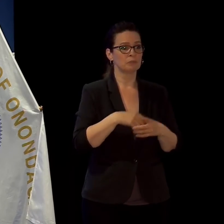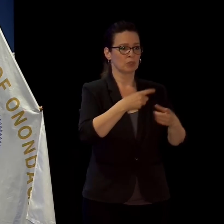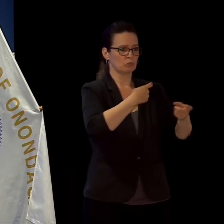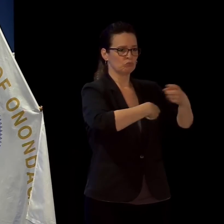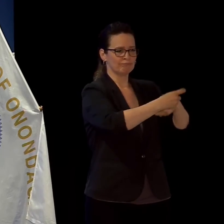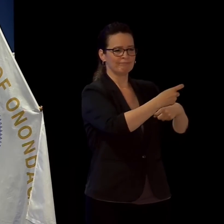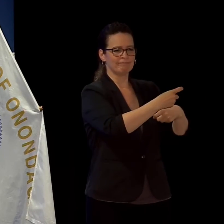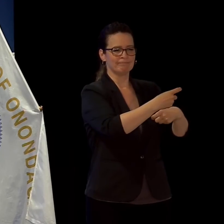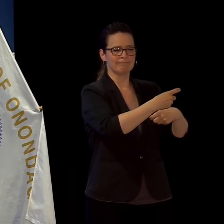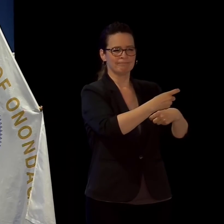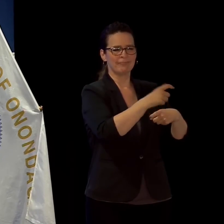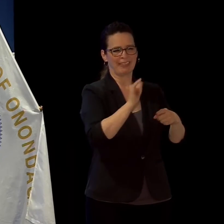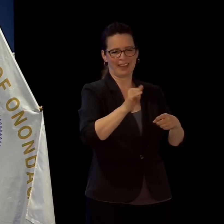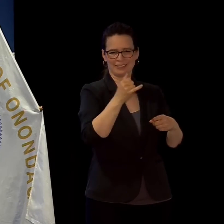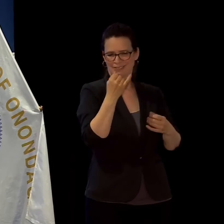for,